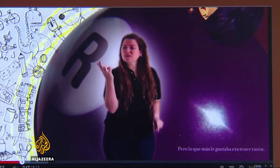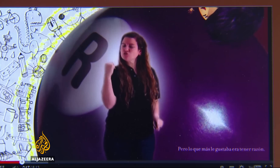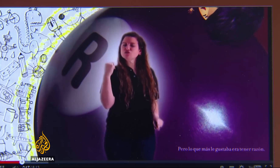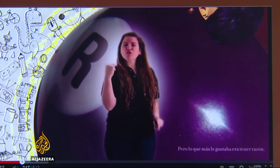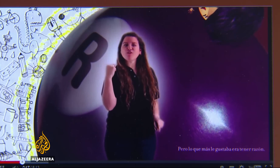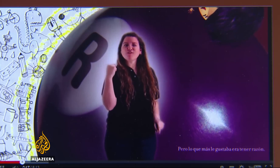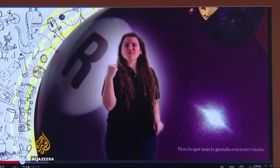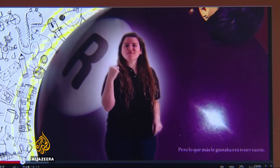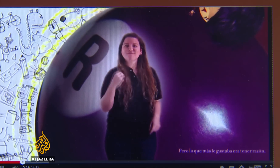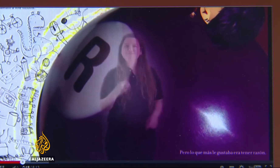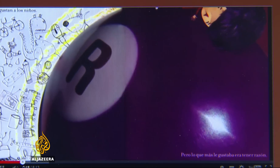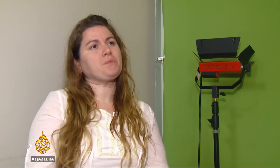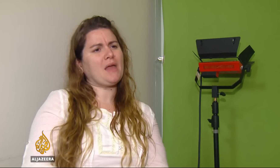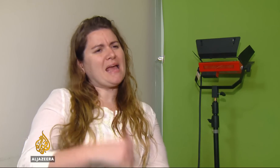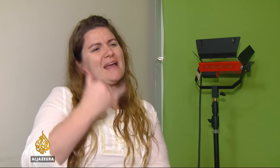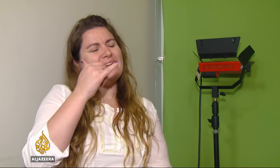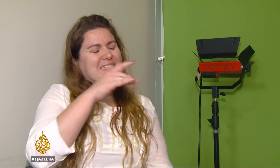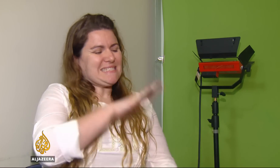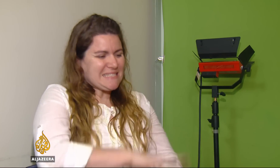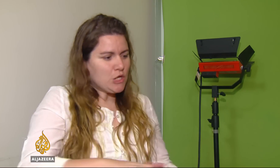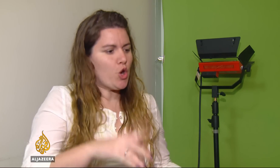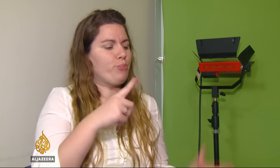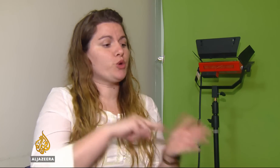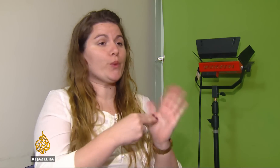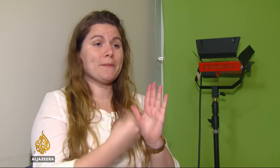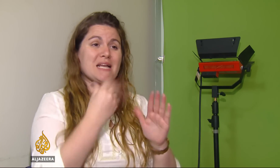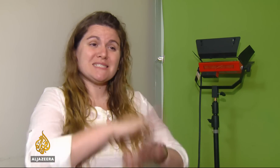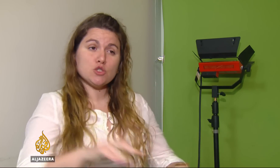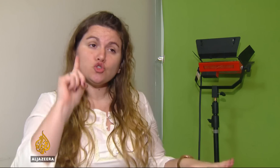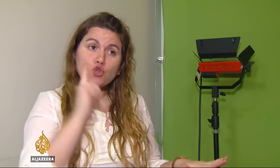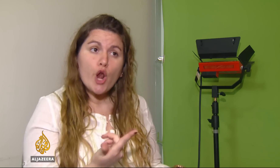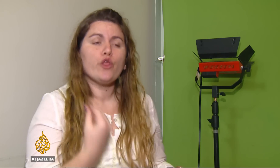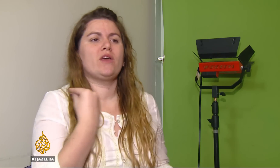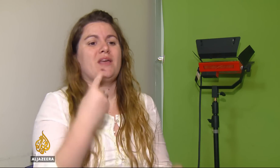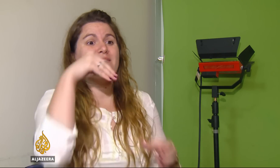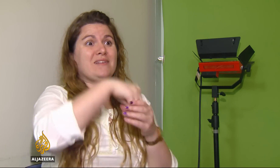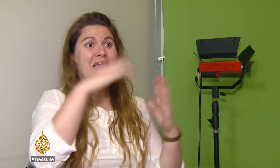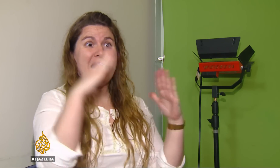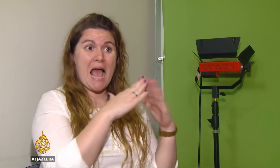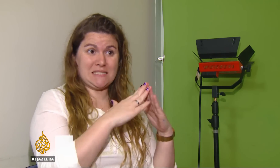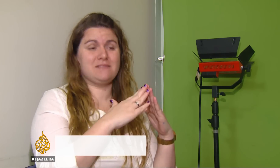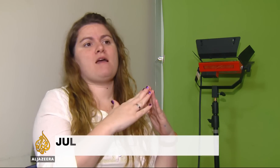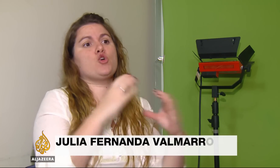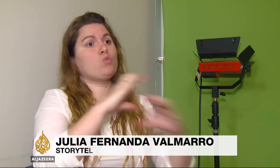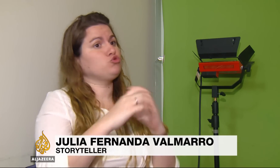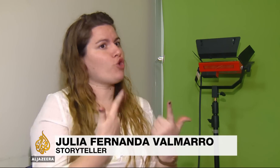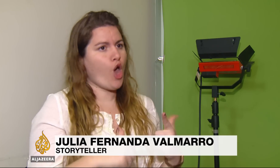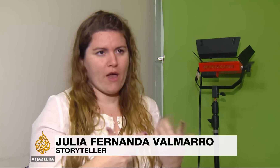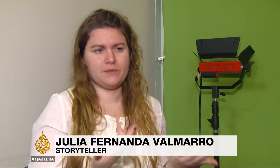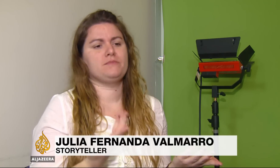well-told, intriguing tale. Many deaf children don't have sign language at home with their families, so they don't see sign language